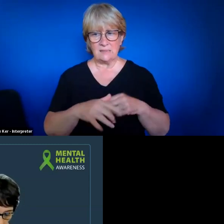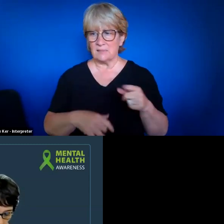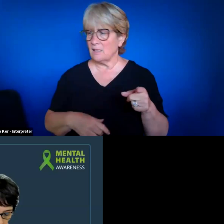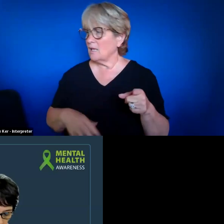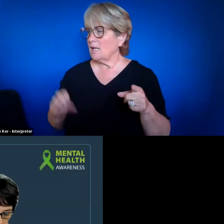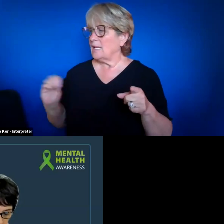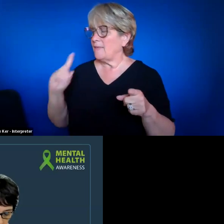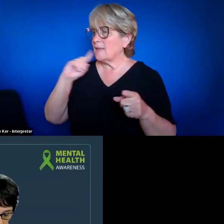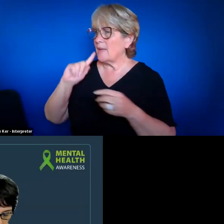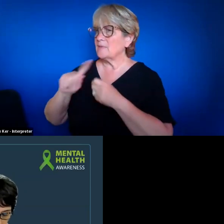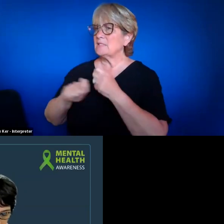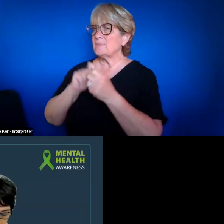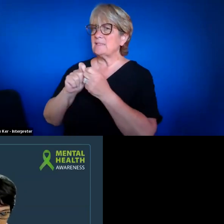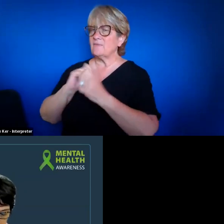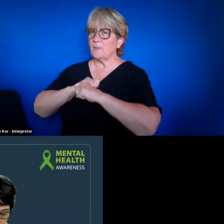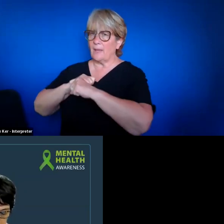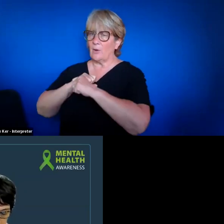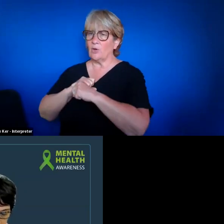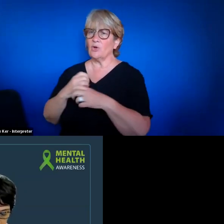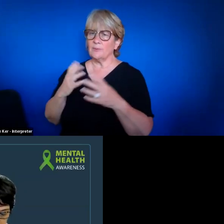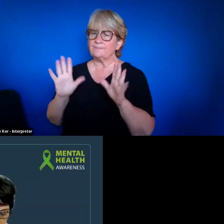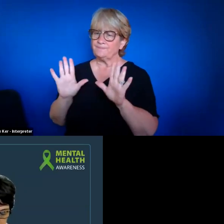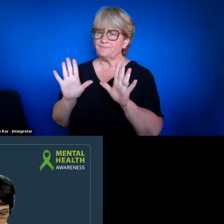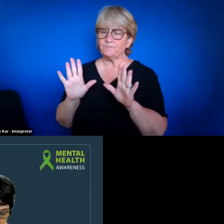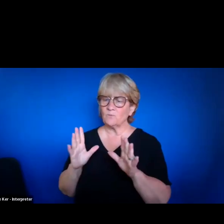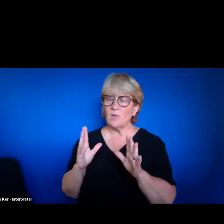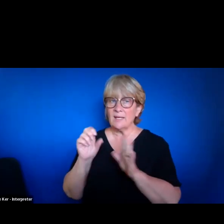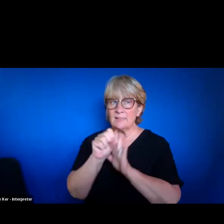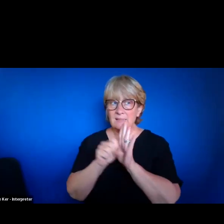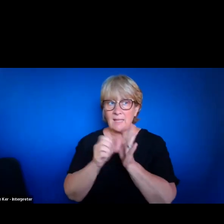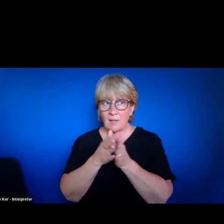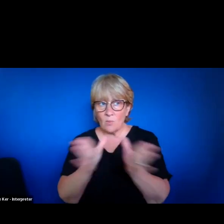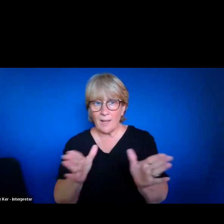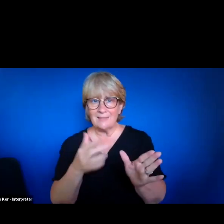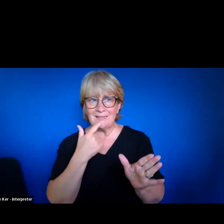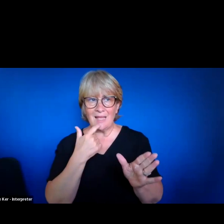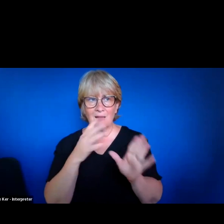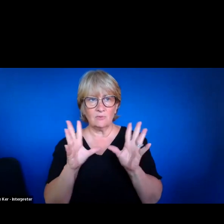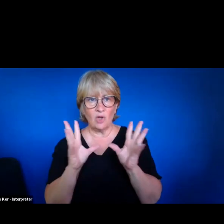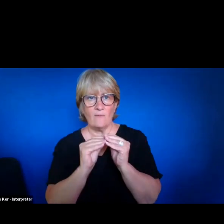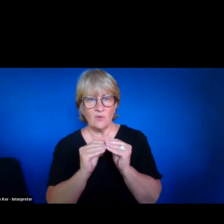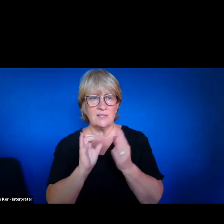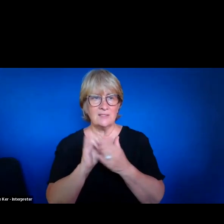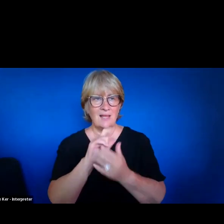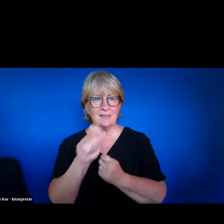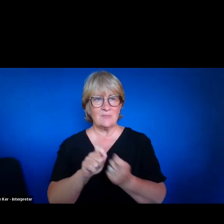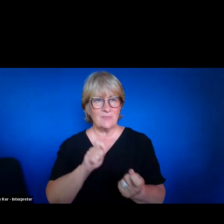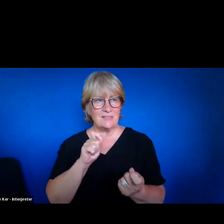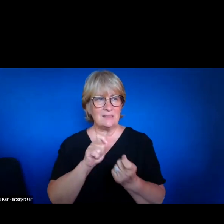Nothing about the specific barrier. We just had a statewide Saying It Out Loud conference that is